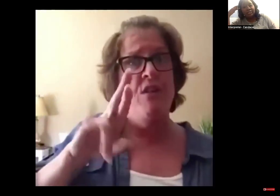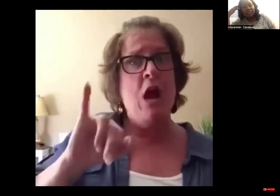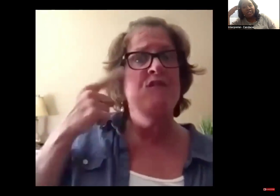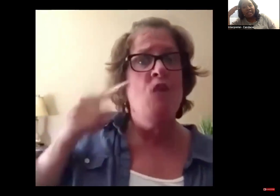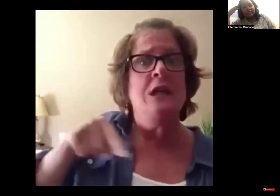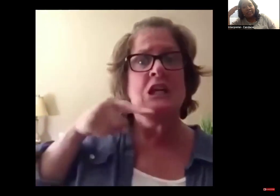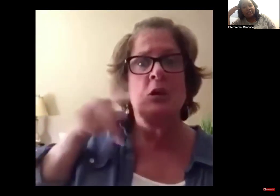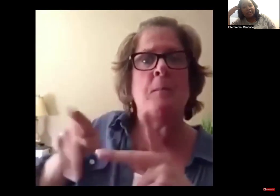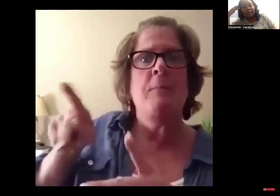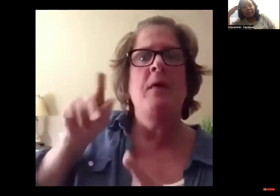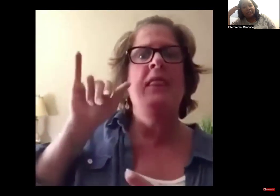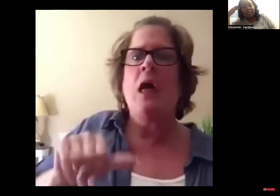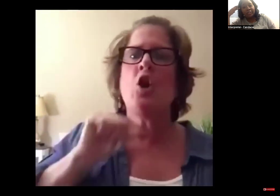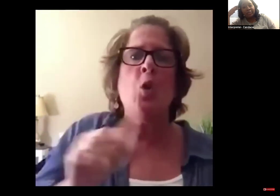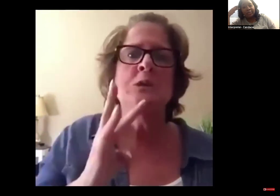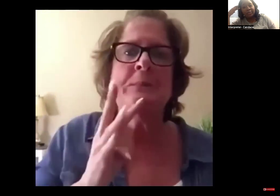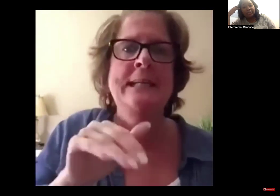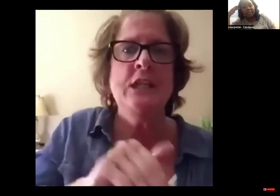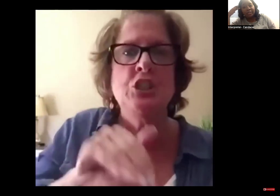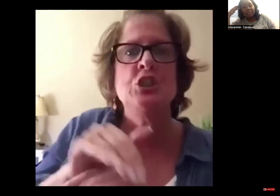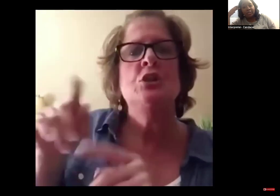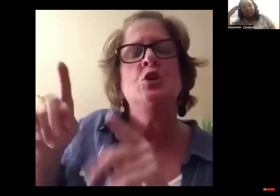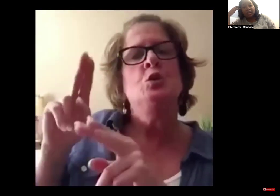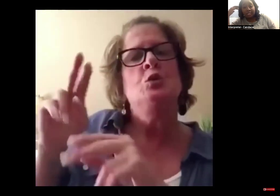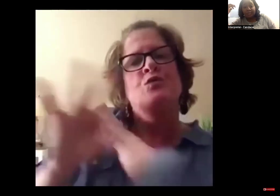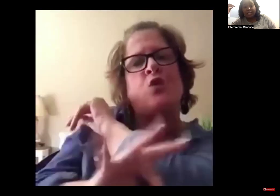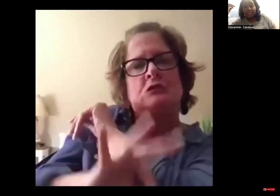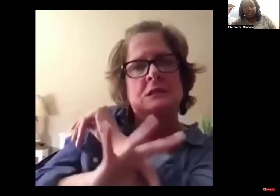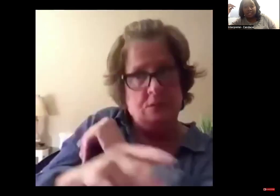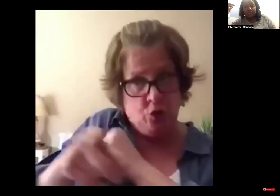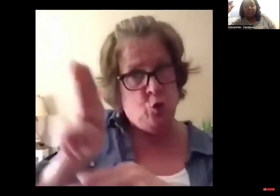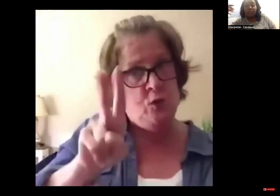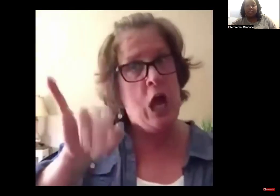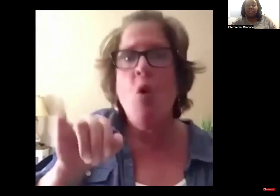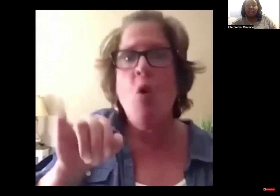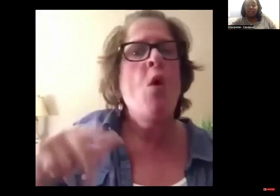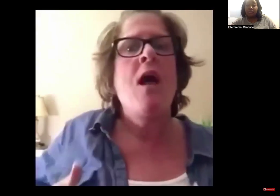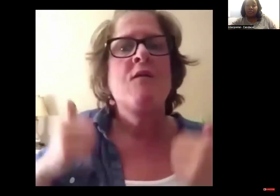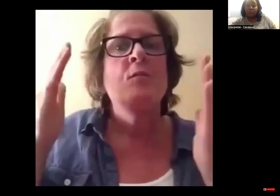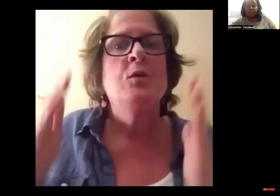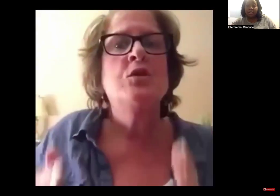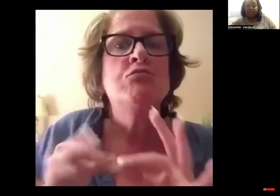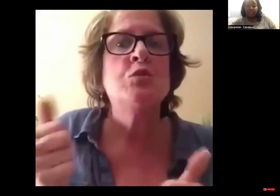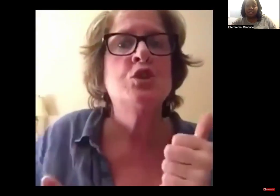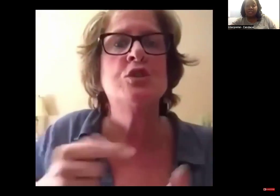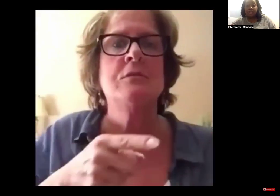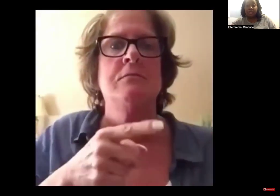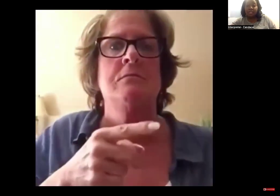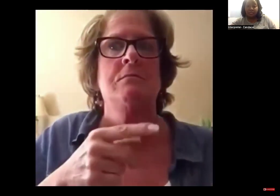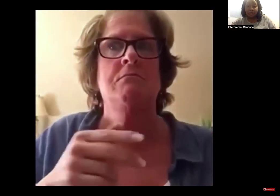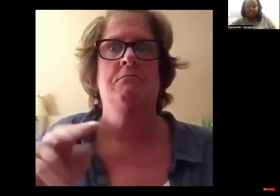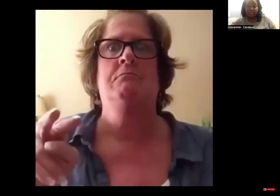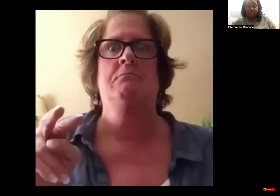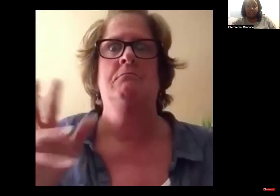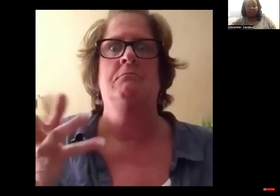us you should have VRI for hearing people who do not speak English for in other foreign languages in